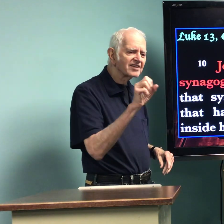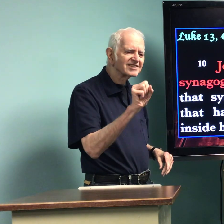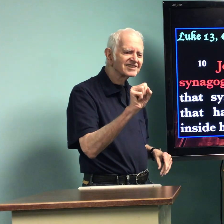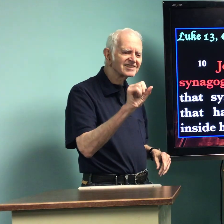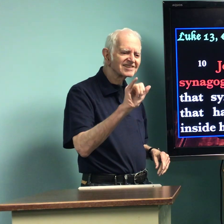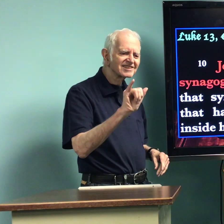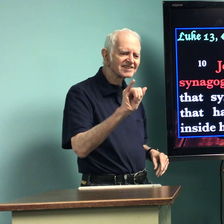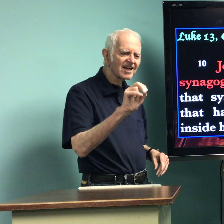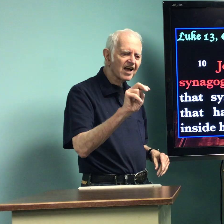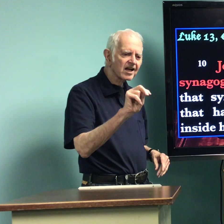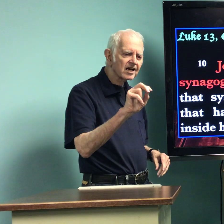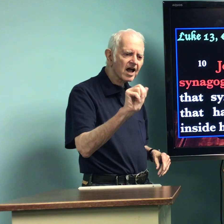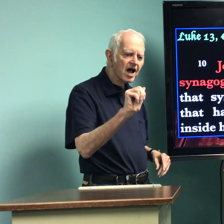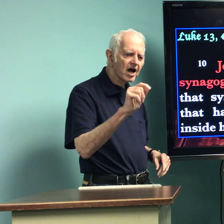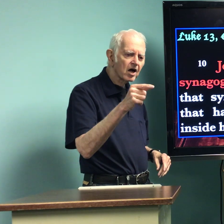the synagogues